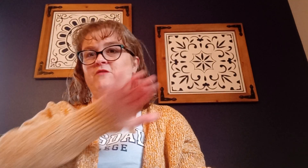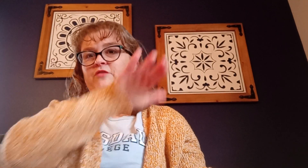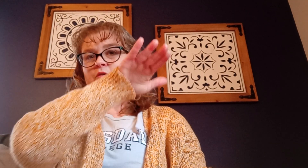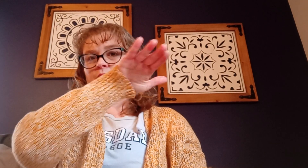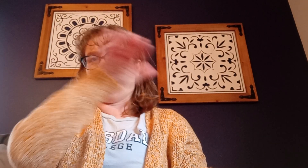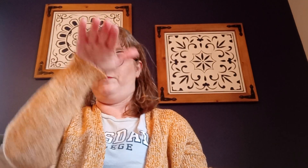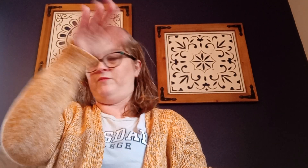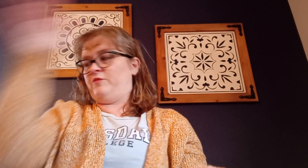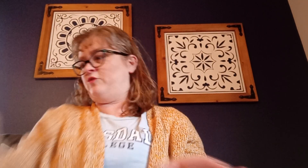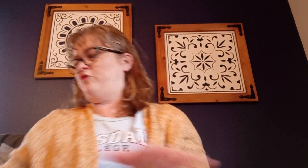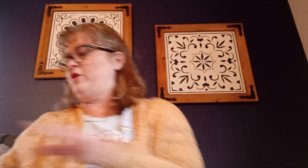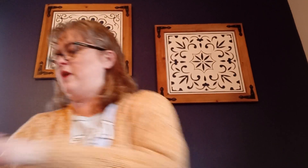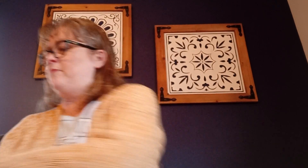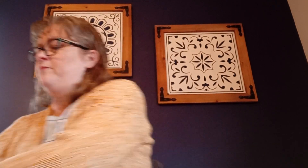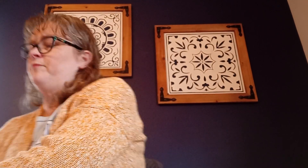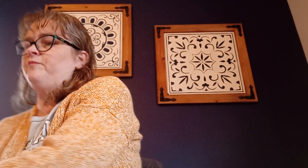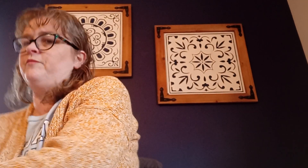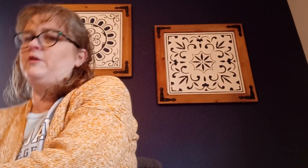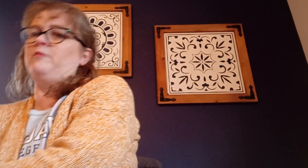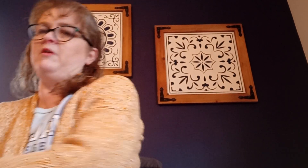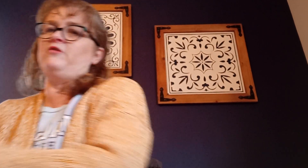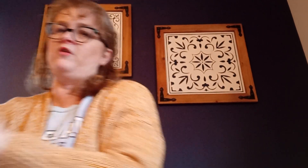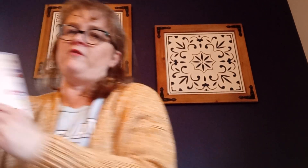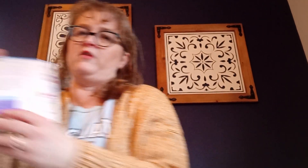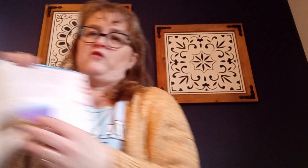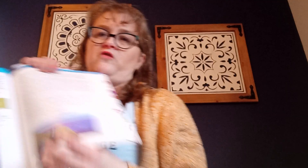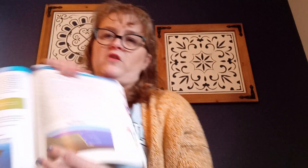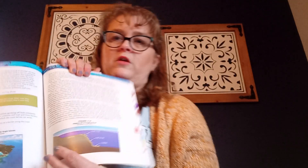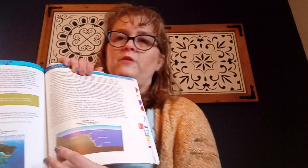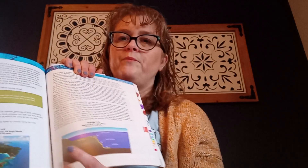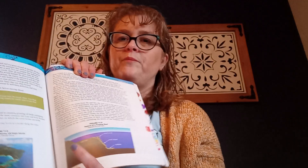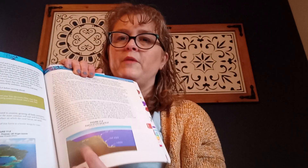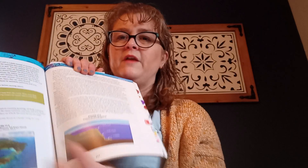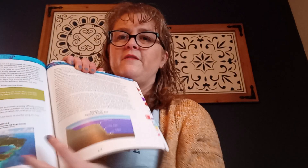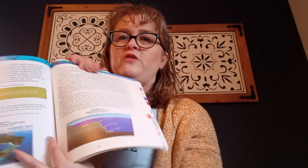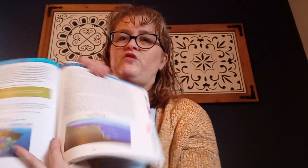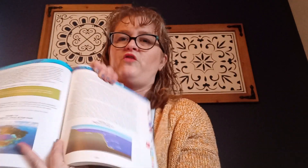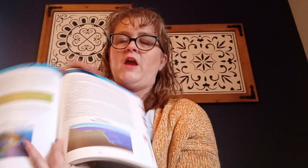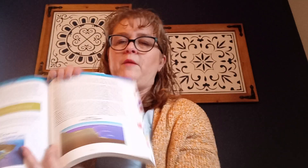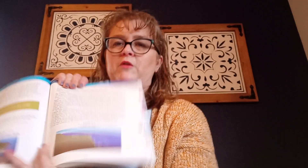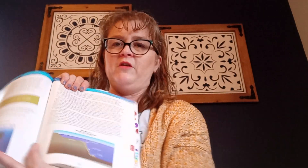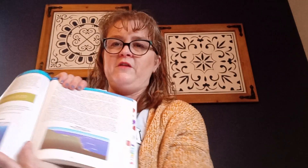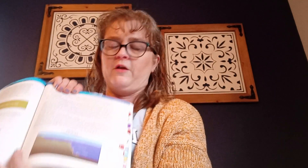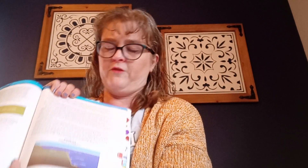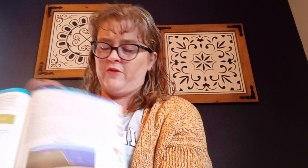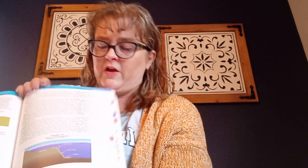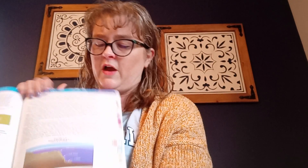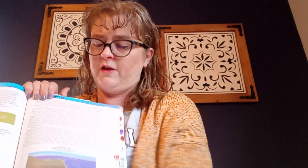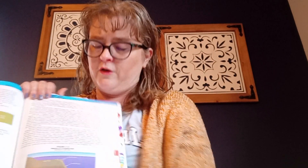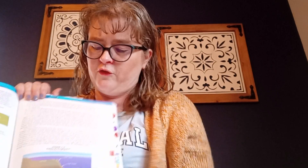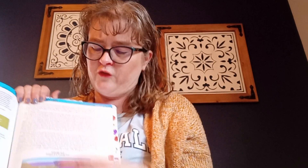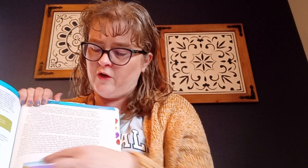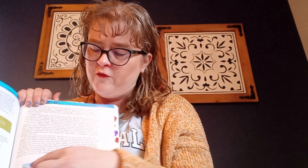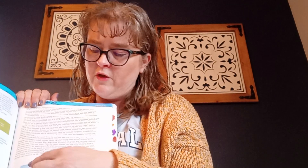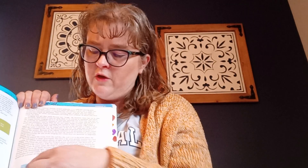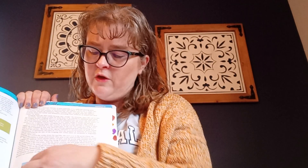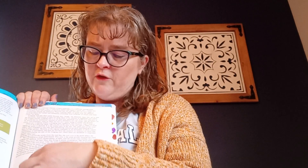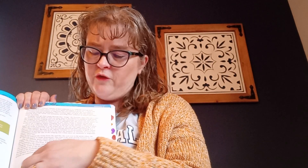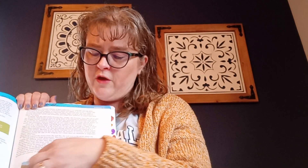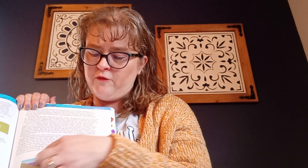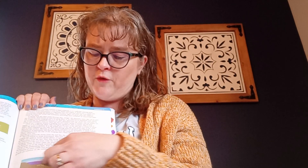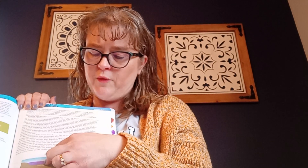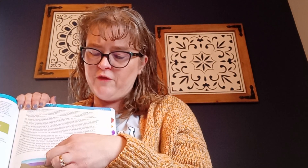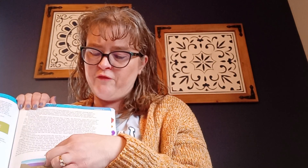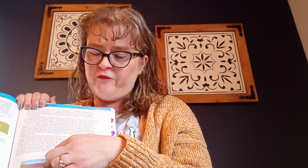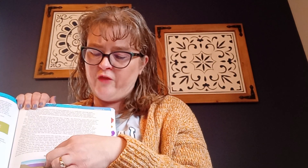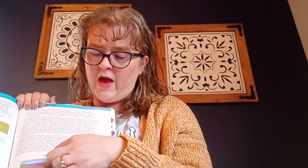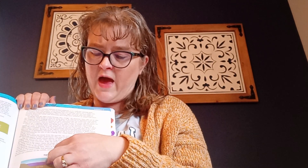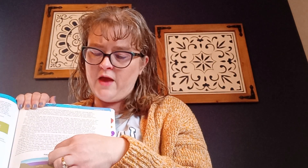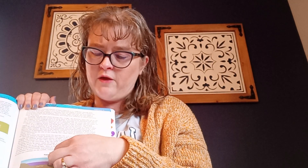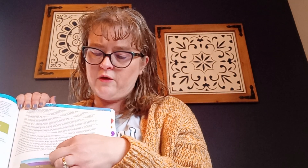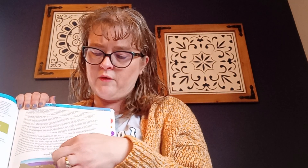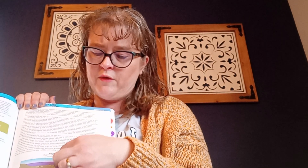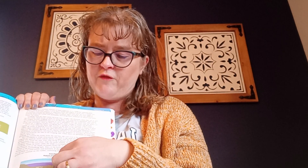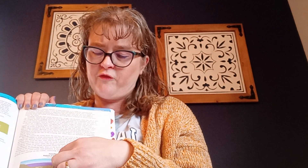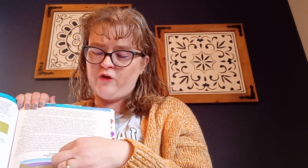the shape. It'll be easier if I just show you. Because of the shape, you can tell it's on the continental shelf. So you have your reef flat, your reef